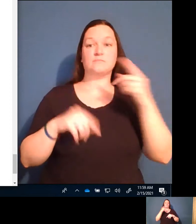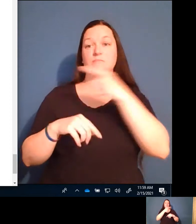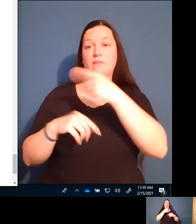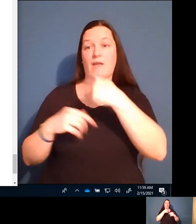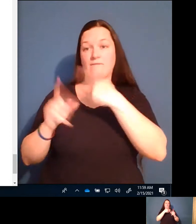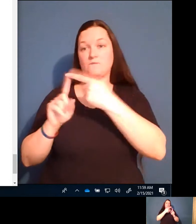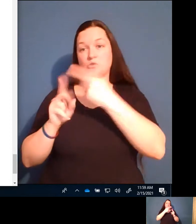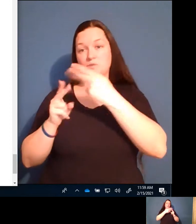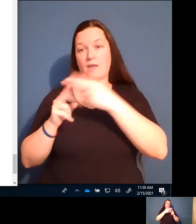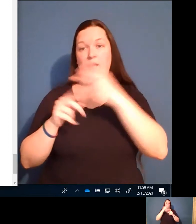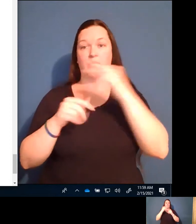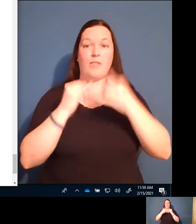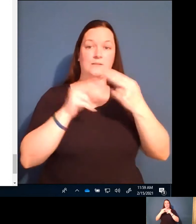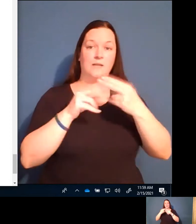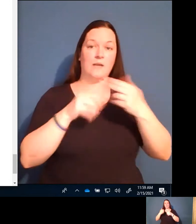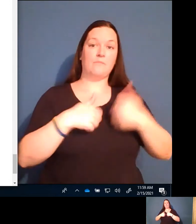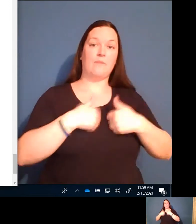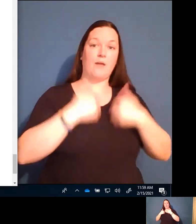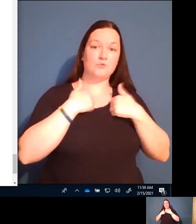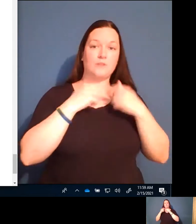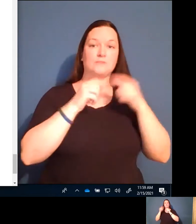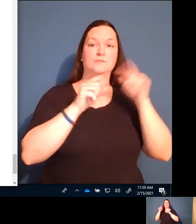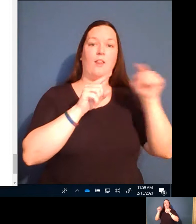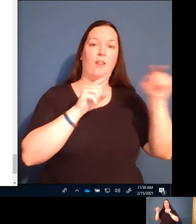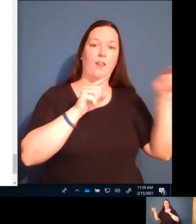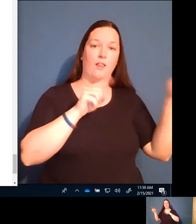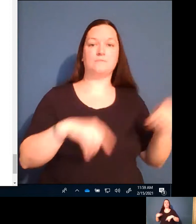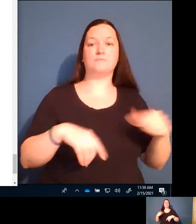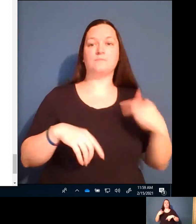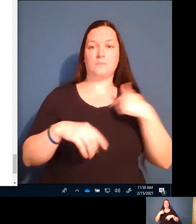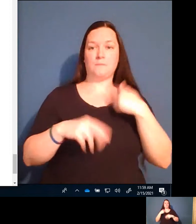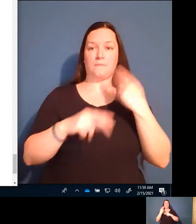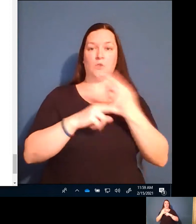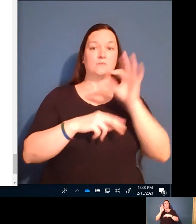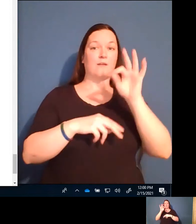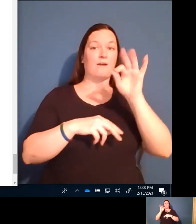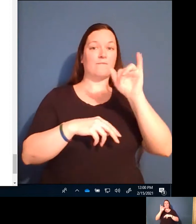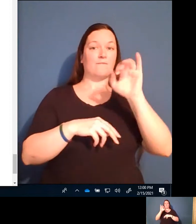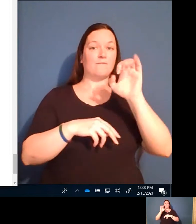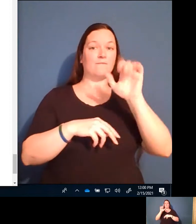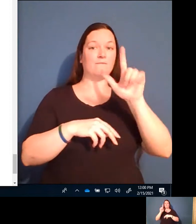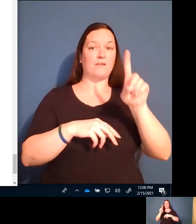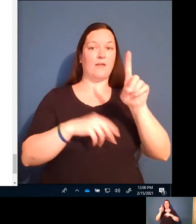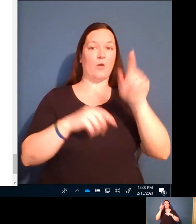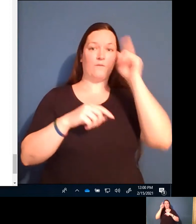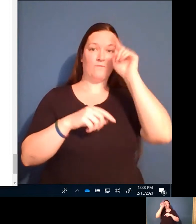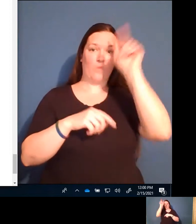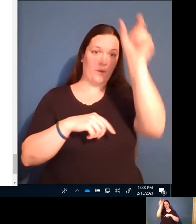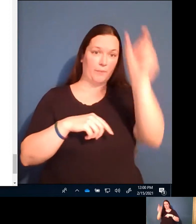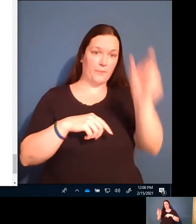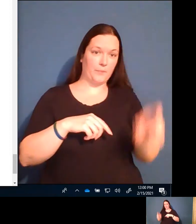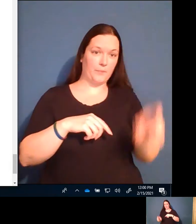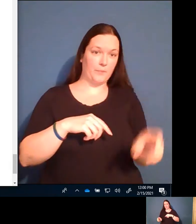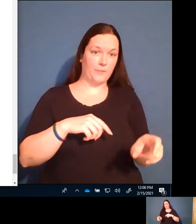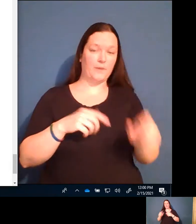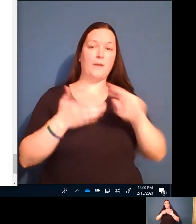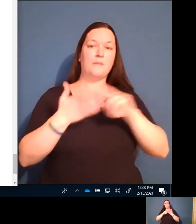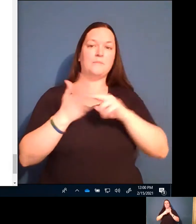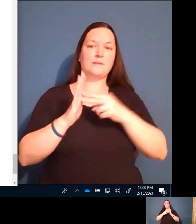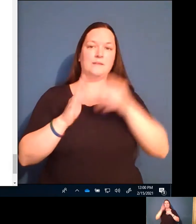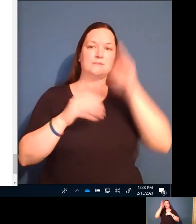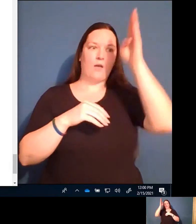name, last name, street address, and more. Notice I used the word field instead of column. In Access, fields are